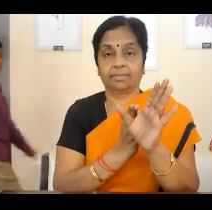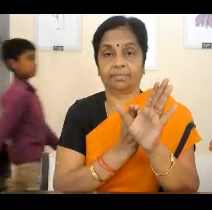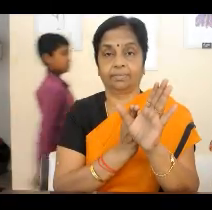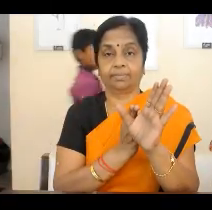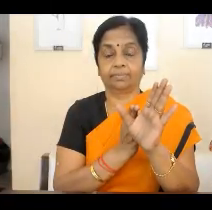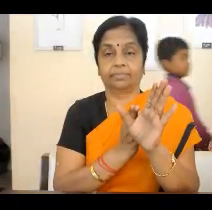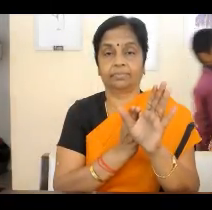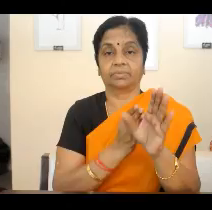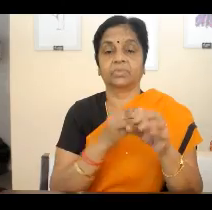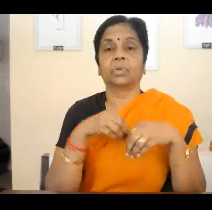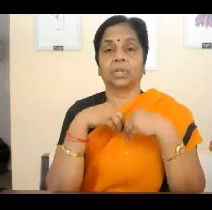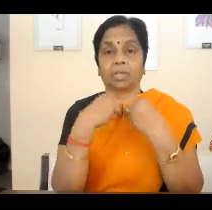should be given.